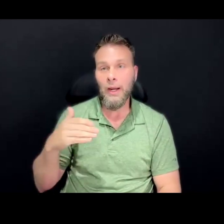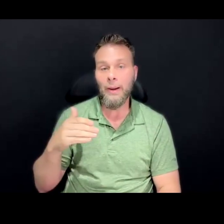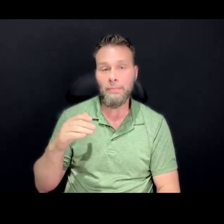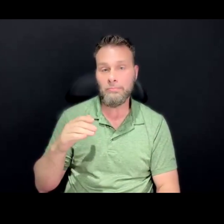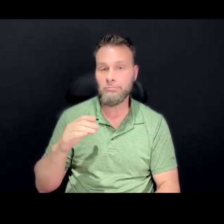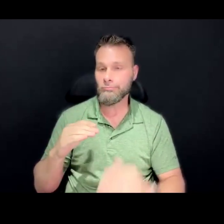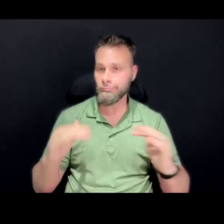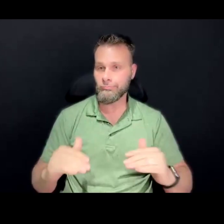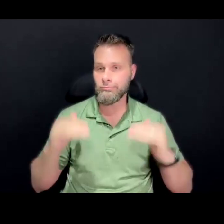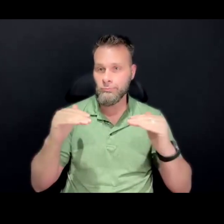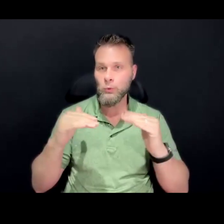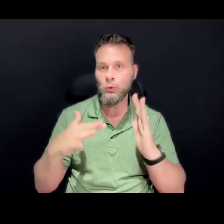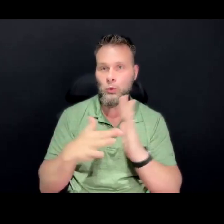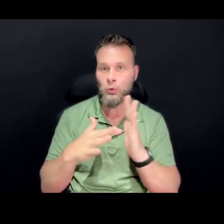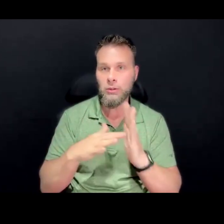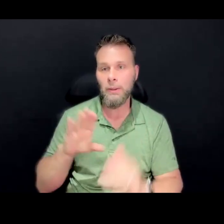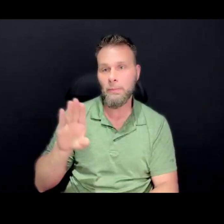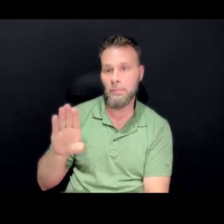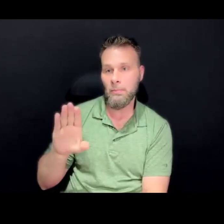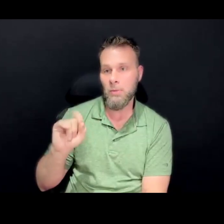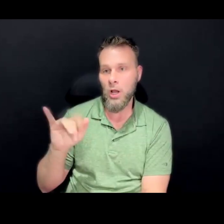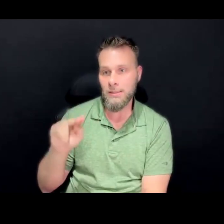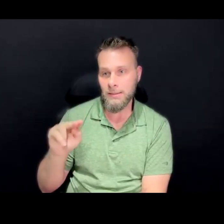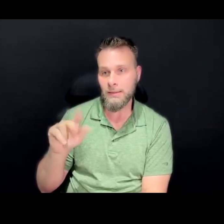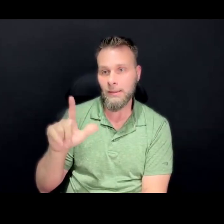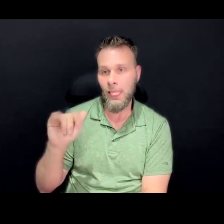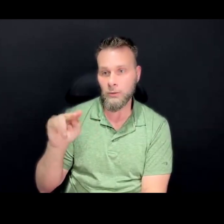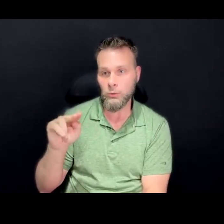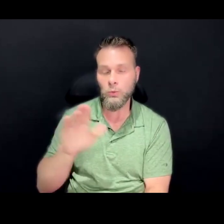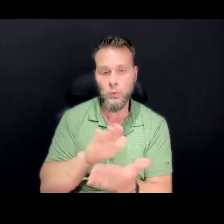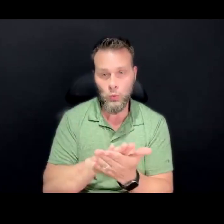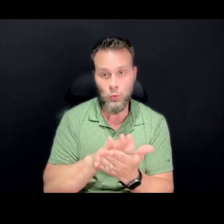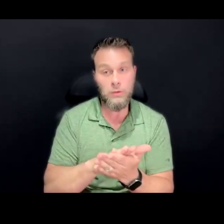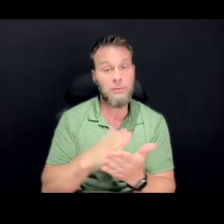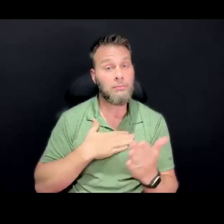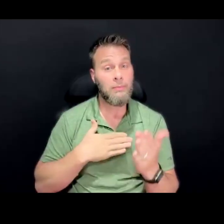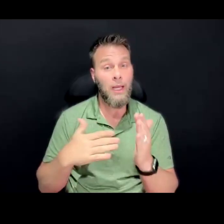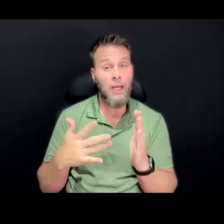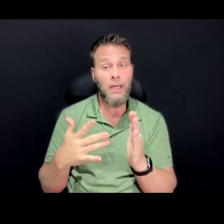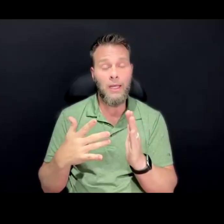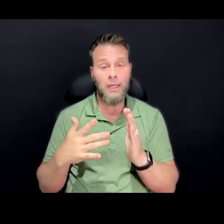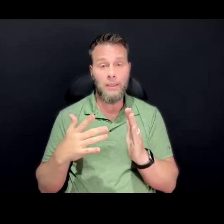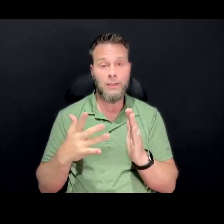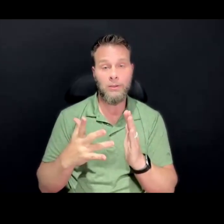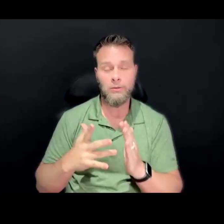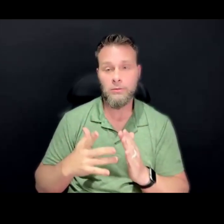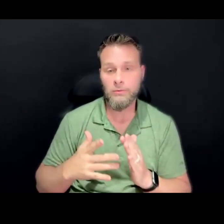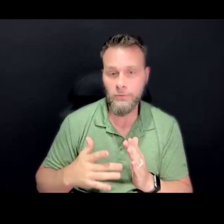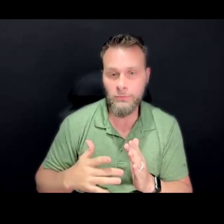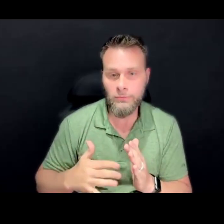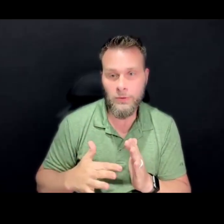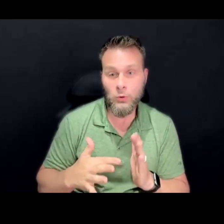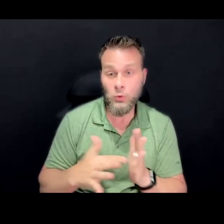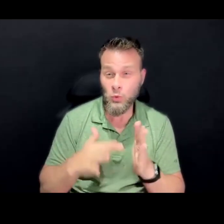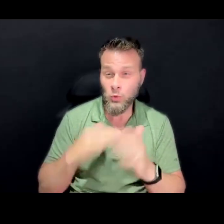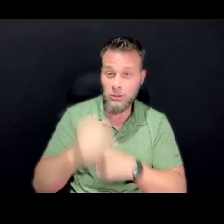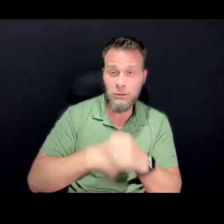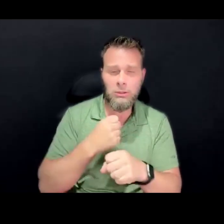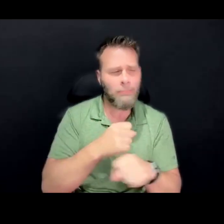Boston Latin School. Going into my junior year, I'm most excited and looking forward to clubs and